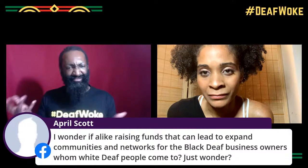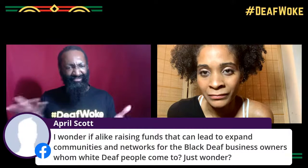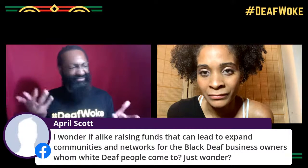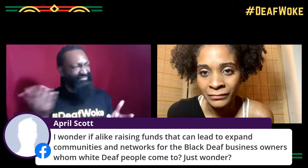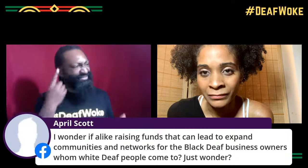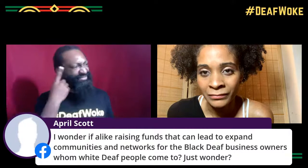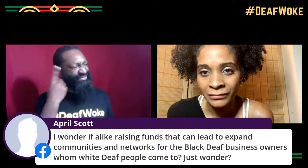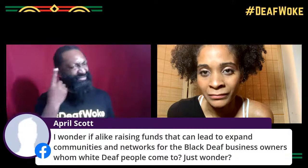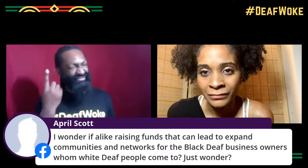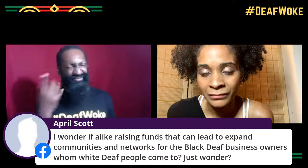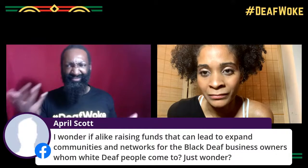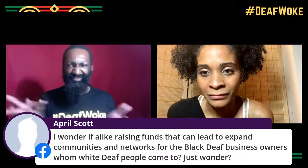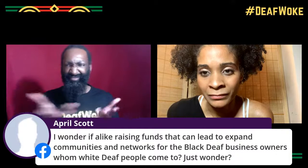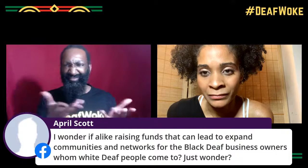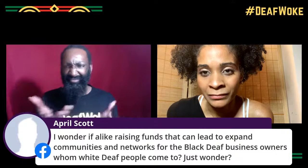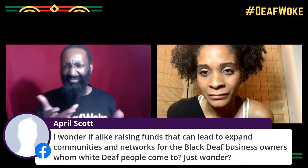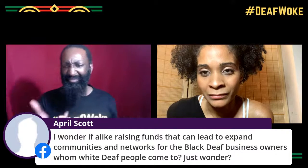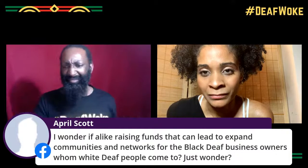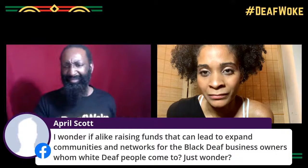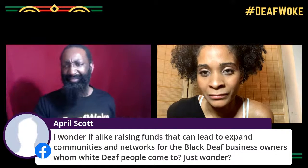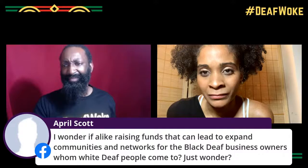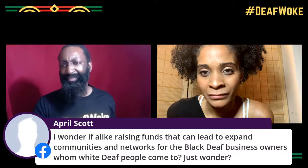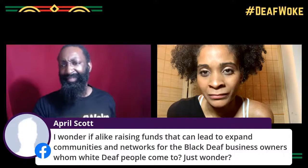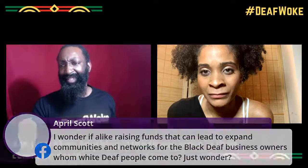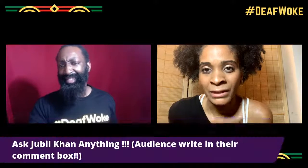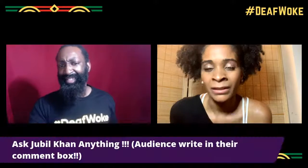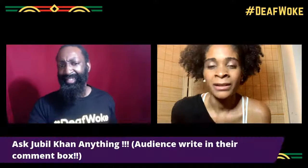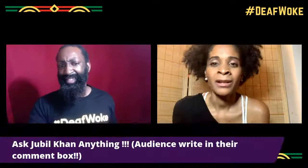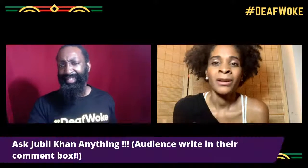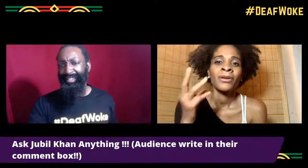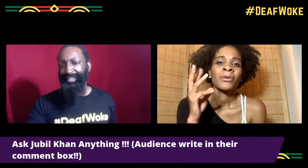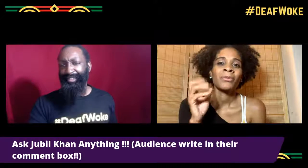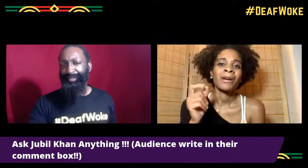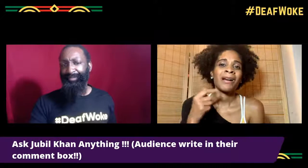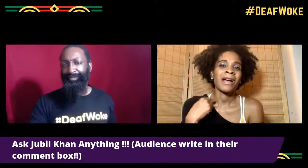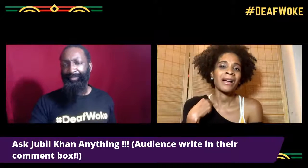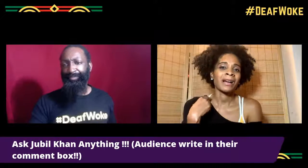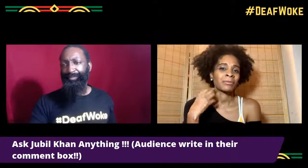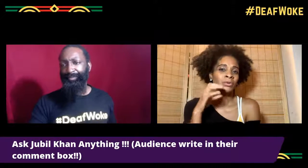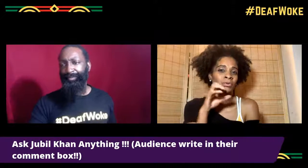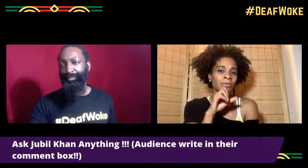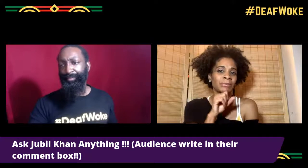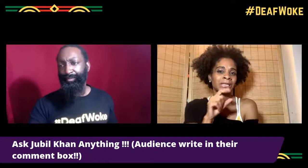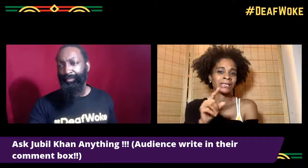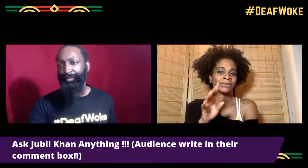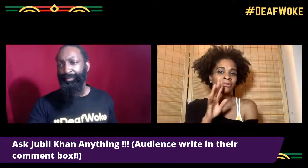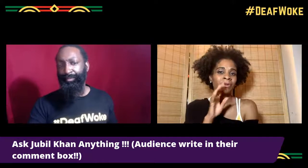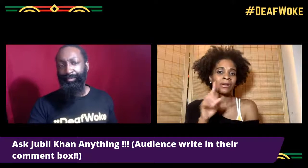owners whom white deaf people come to. Just wondering.